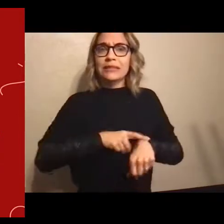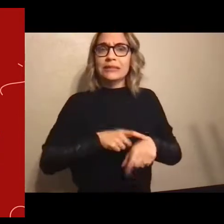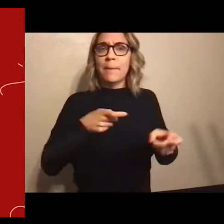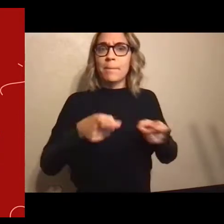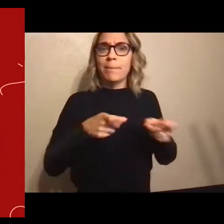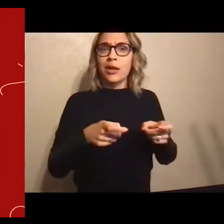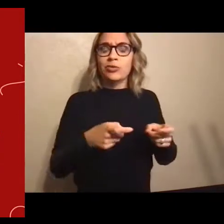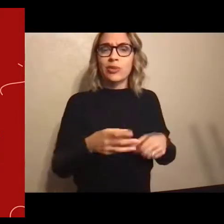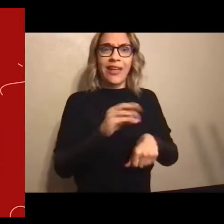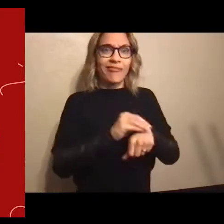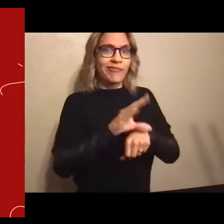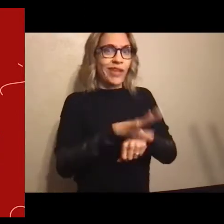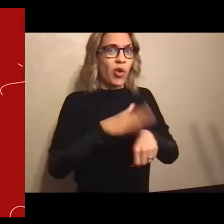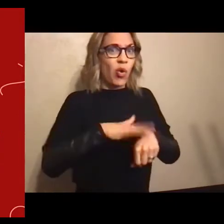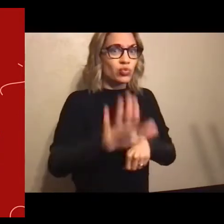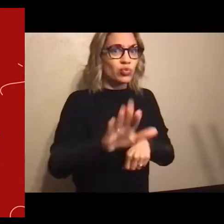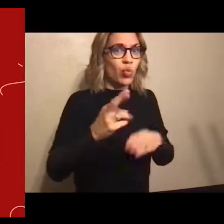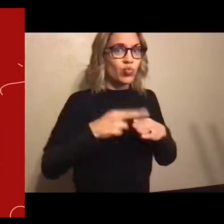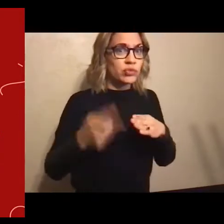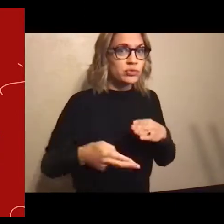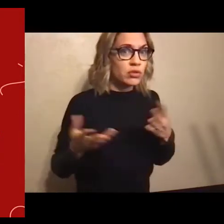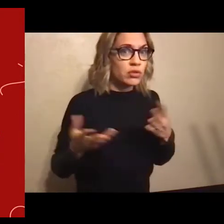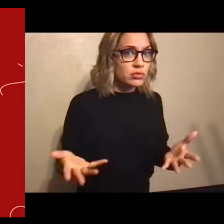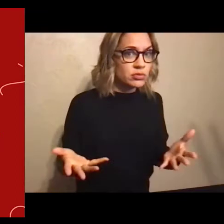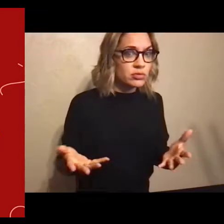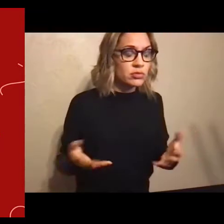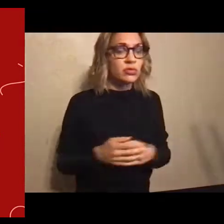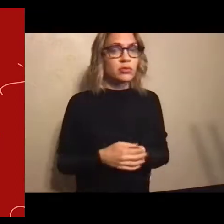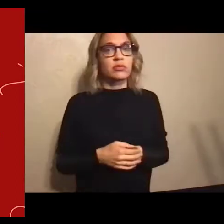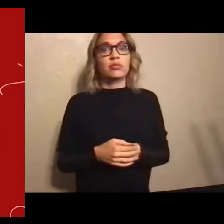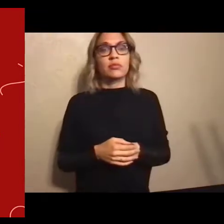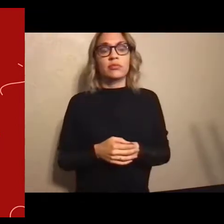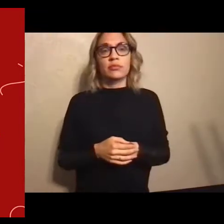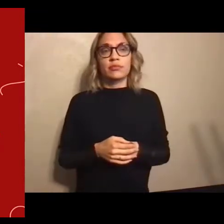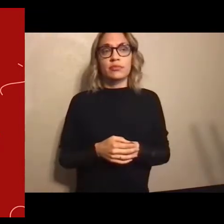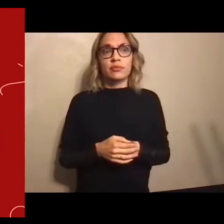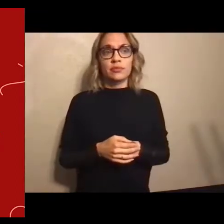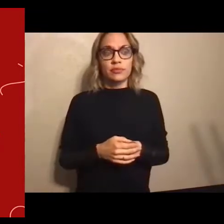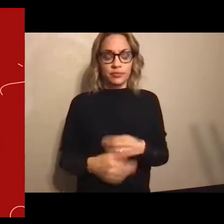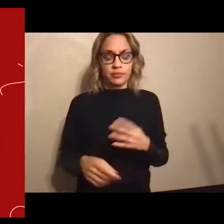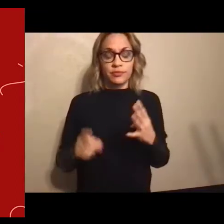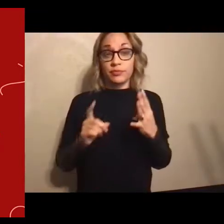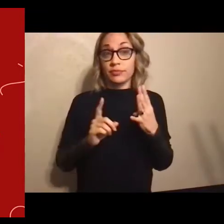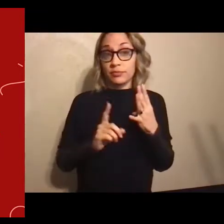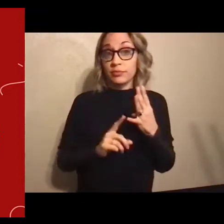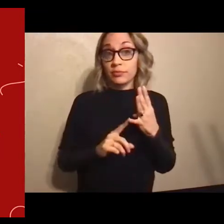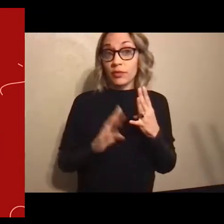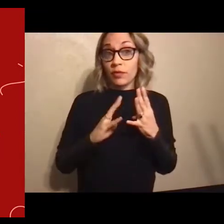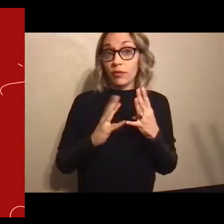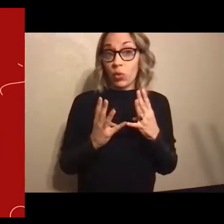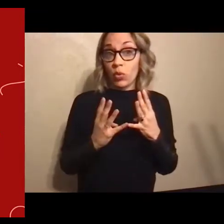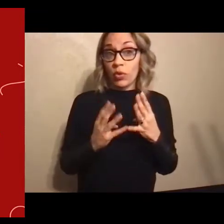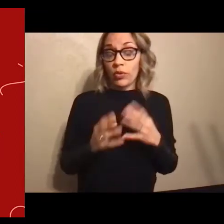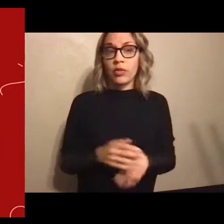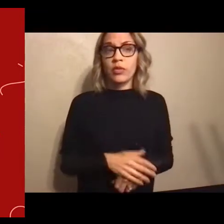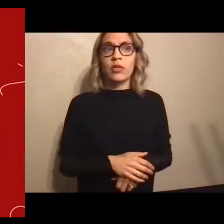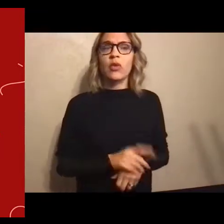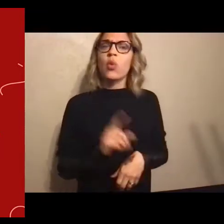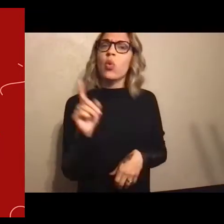And third, I'll help you identify where your lack of time management is and how that does result in